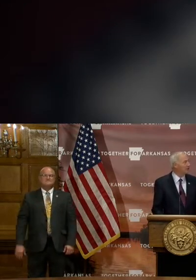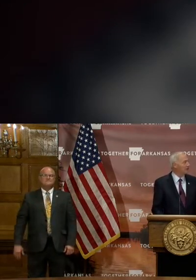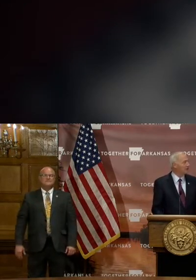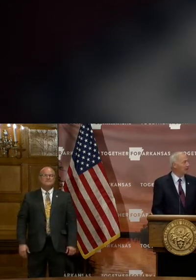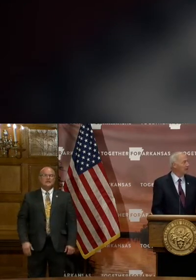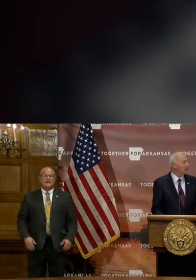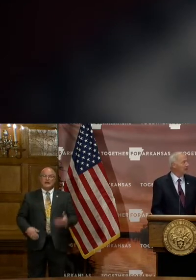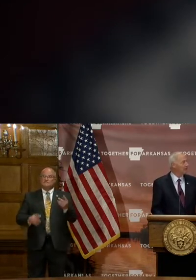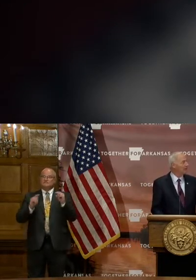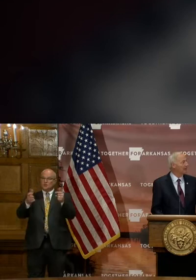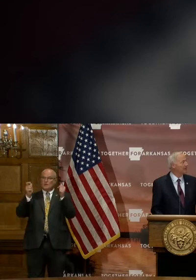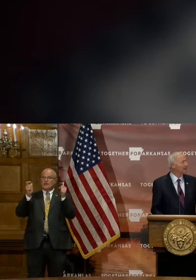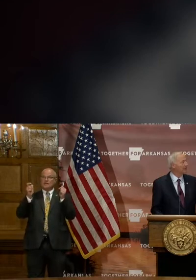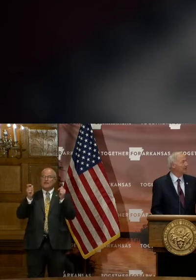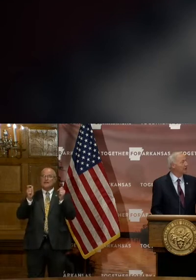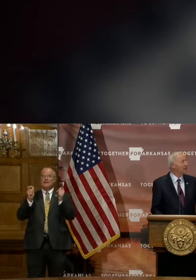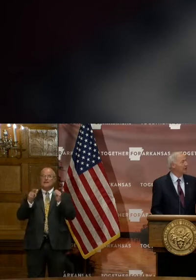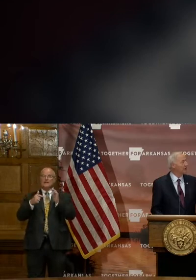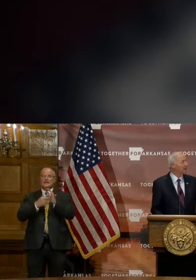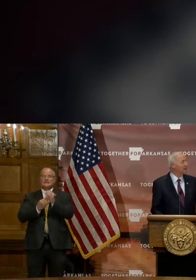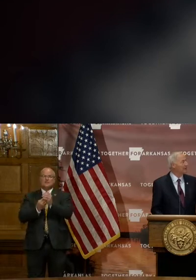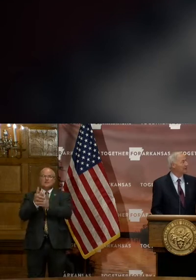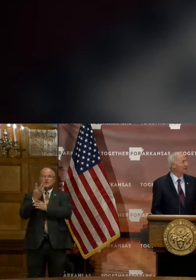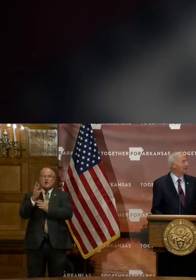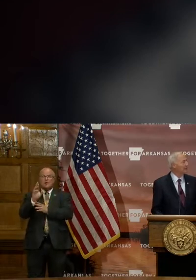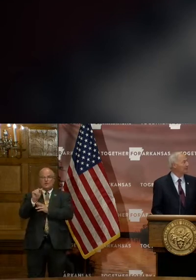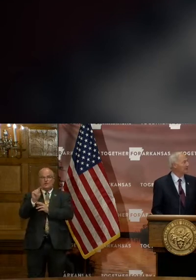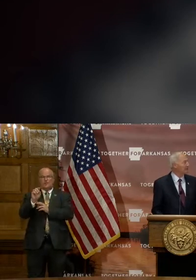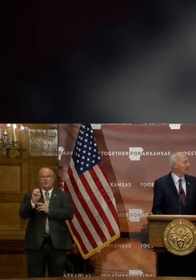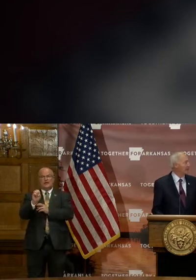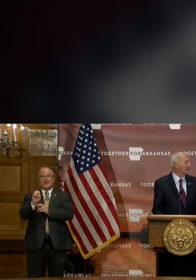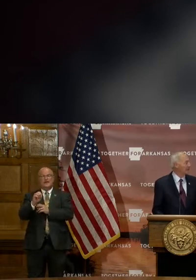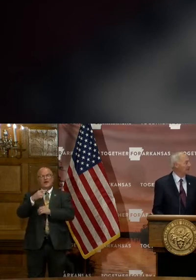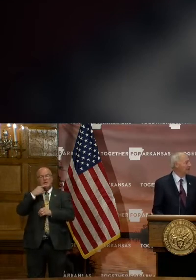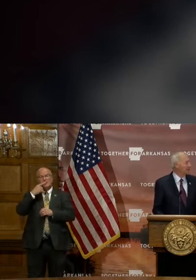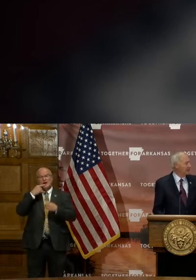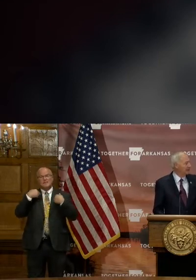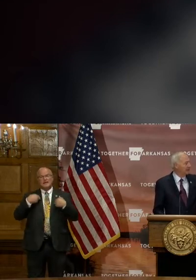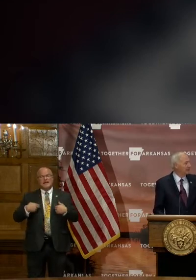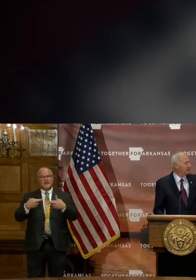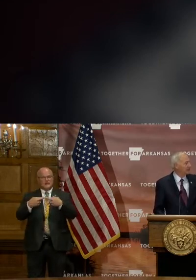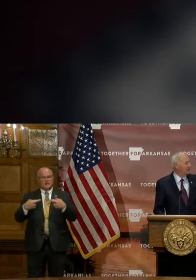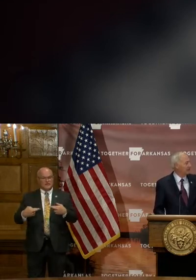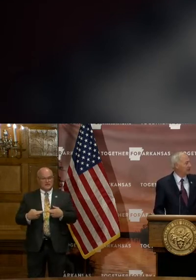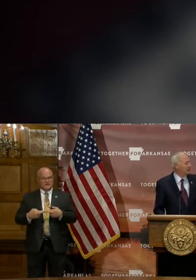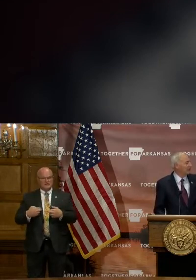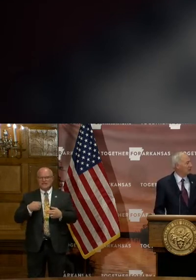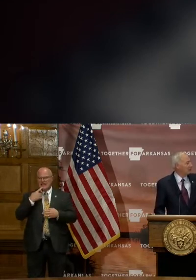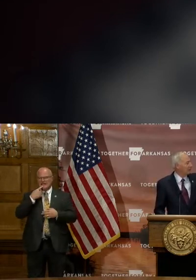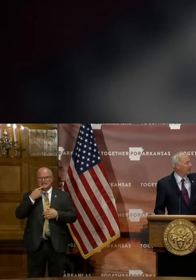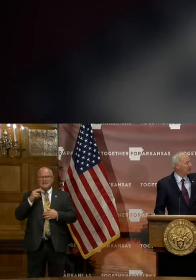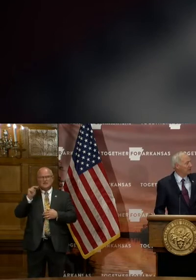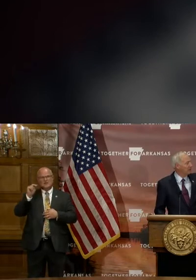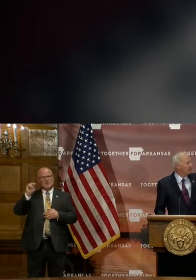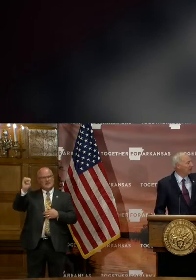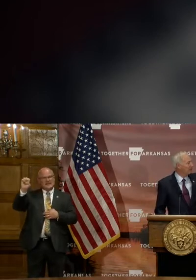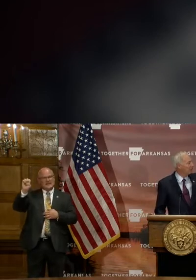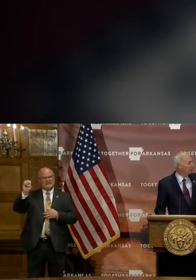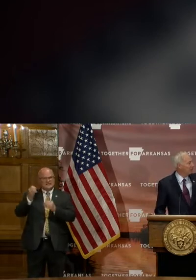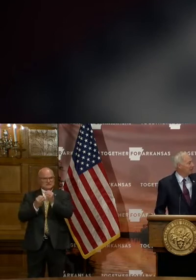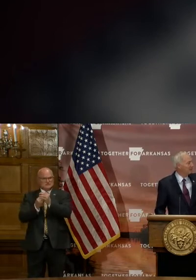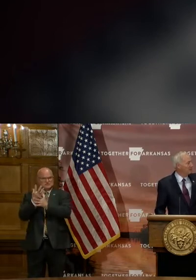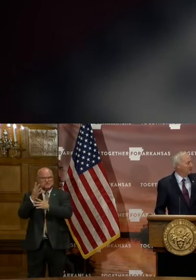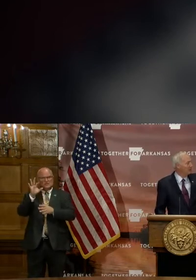All right, this is just quickly, this is the growth rate in public health region. Again, just as I indicated, the Northeast is growing